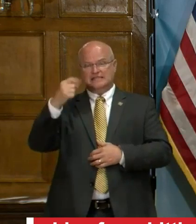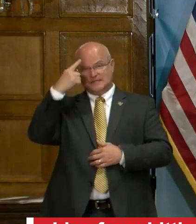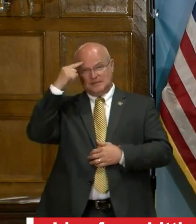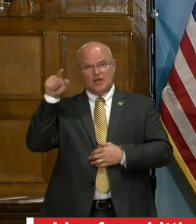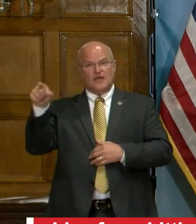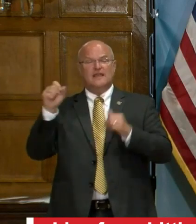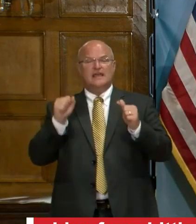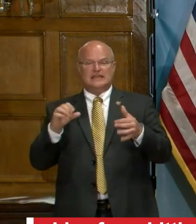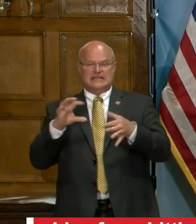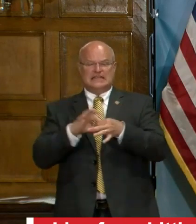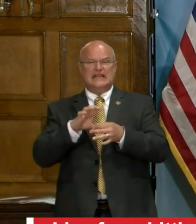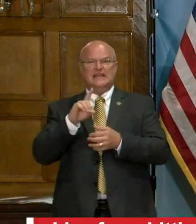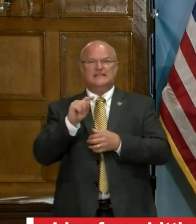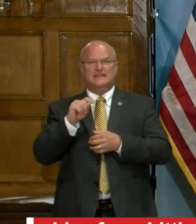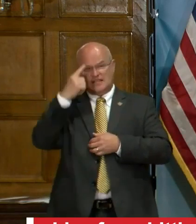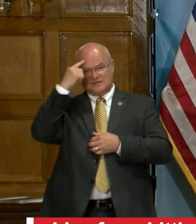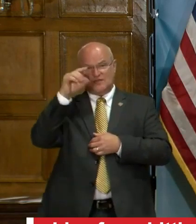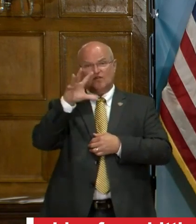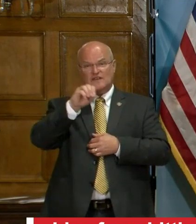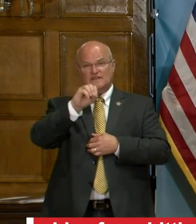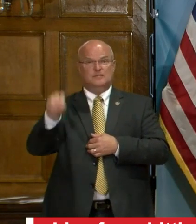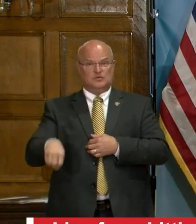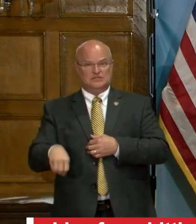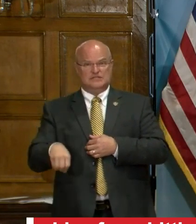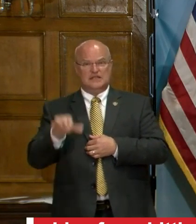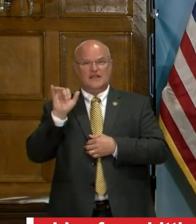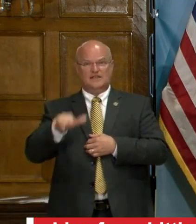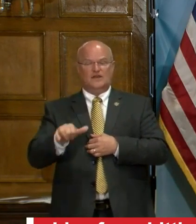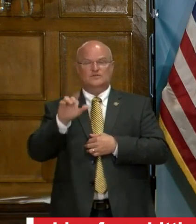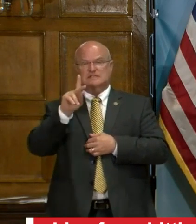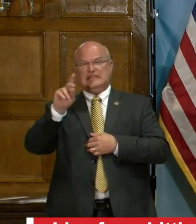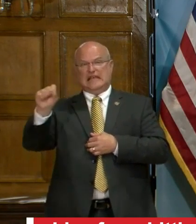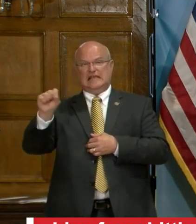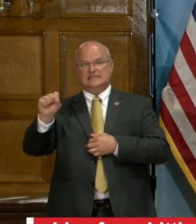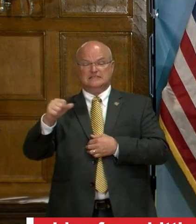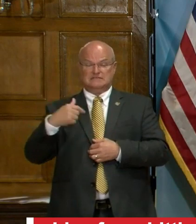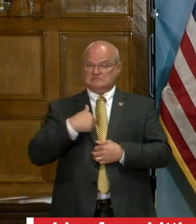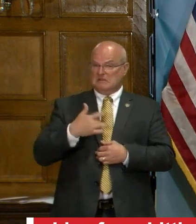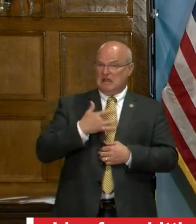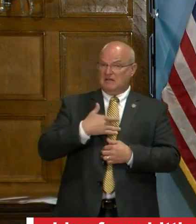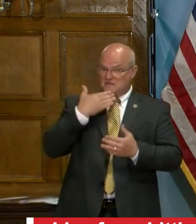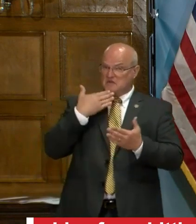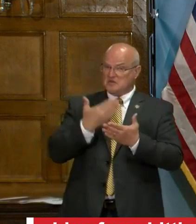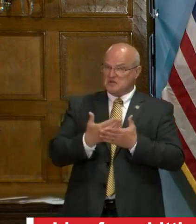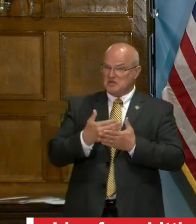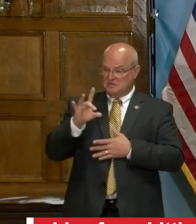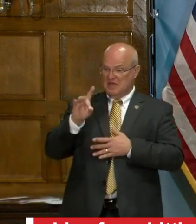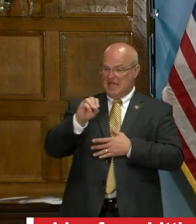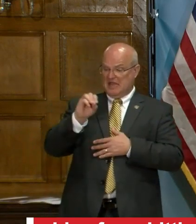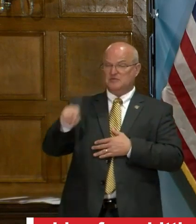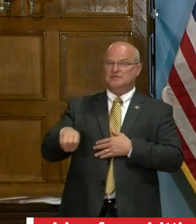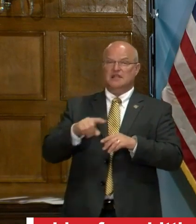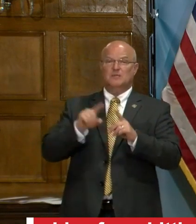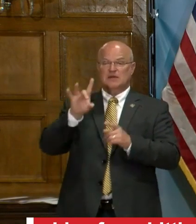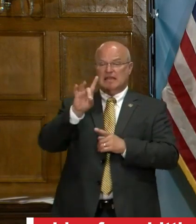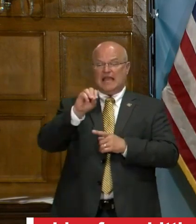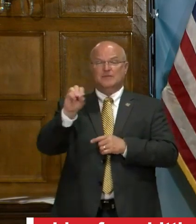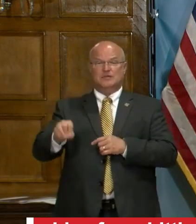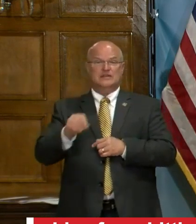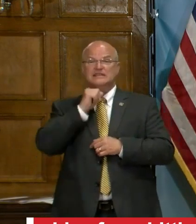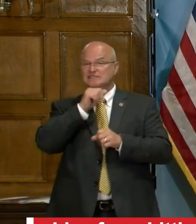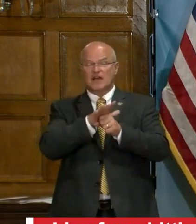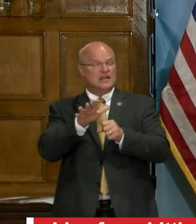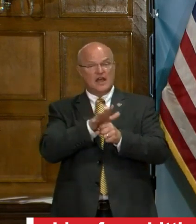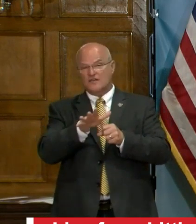able to connect the dots for 50% of those in Kansas. So I feel pretty good about our 80%, but 80% is